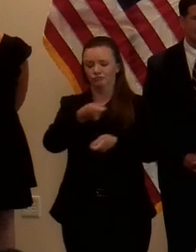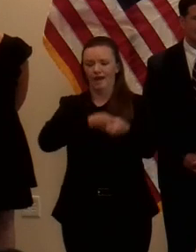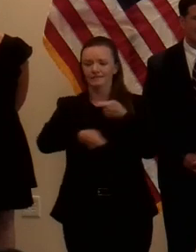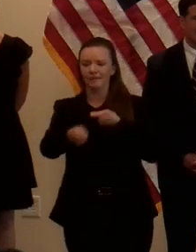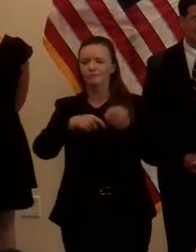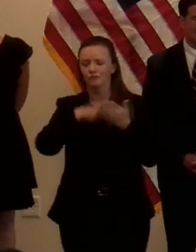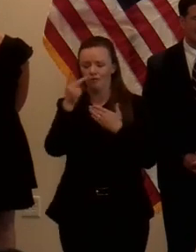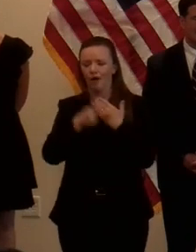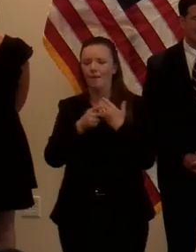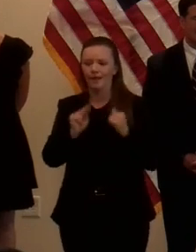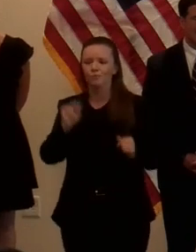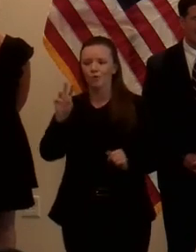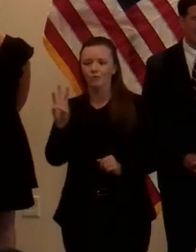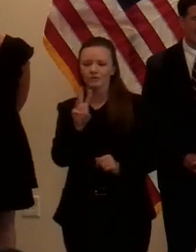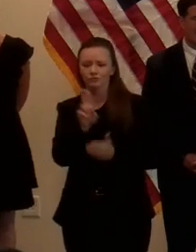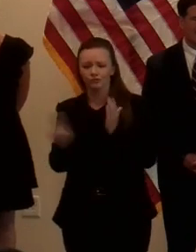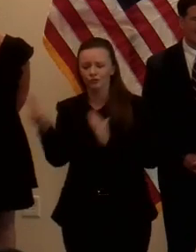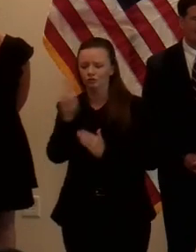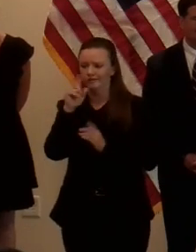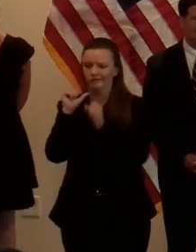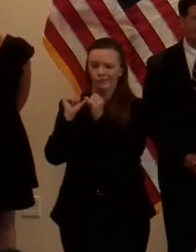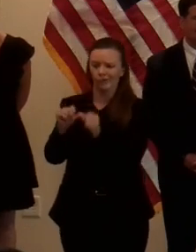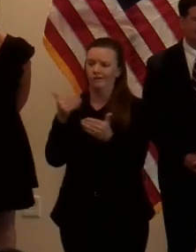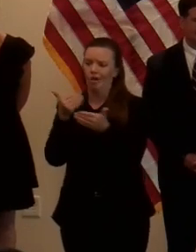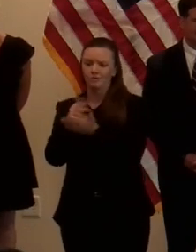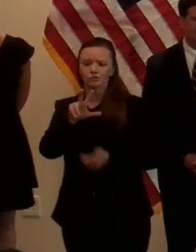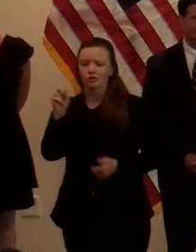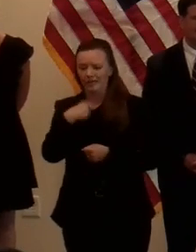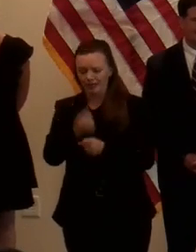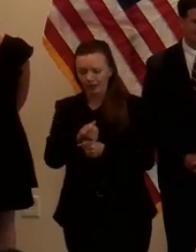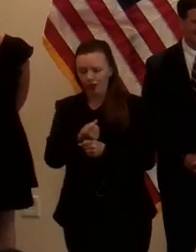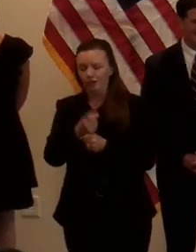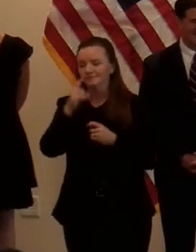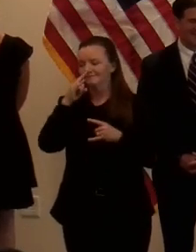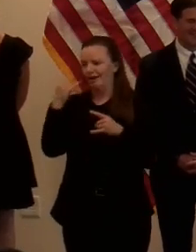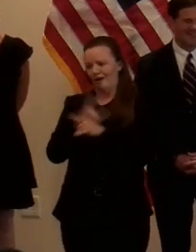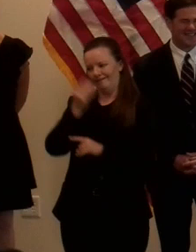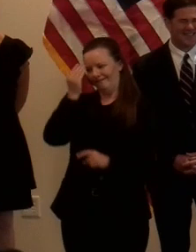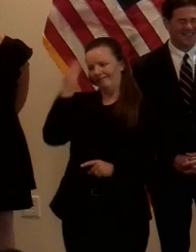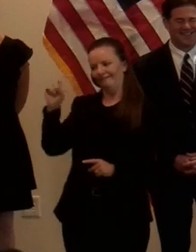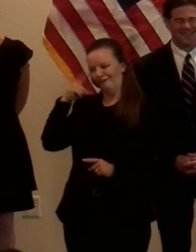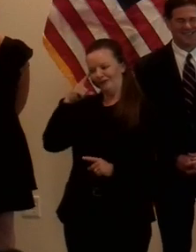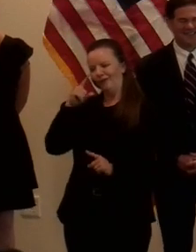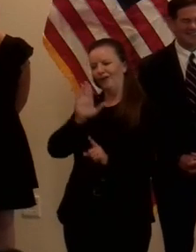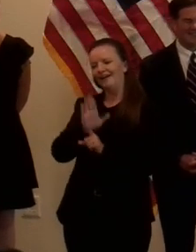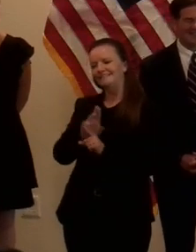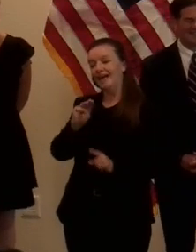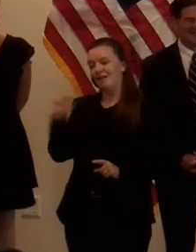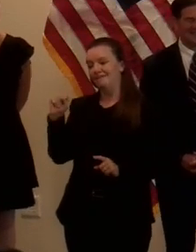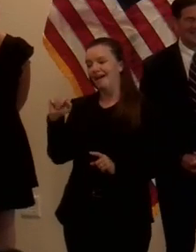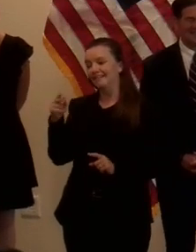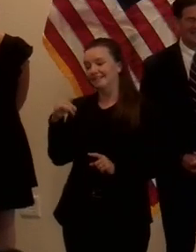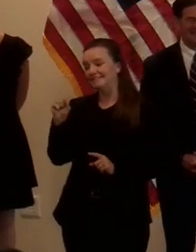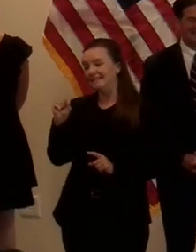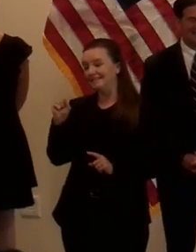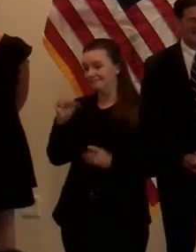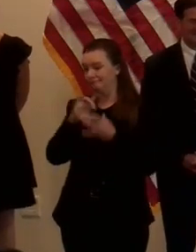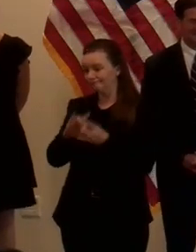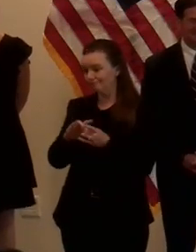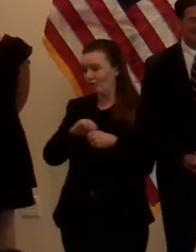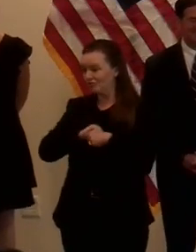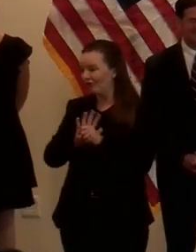Northwestern University for almost 3 decades. Ironically, Governor, he did his master's thesis on the